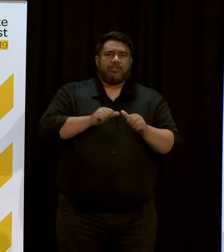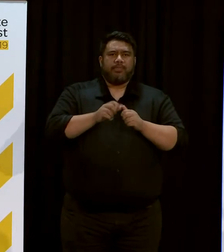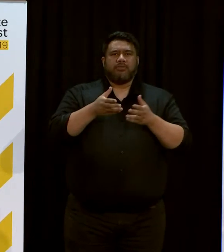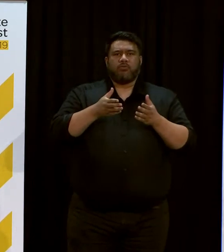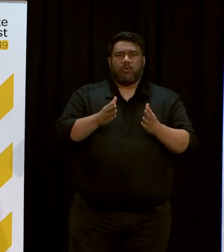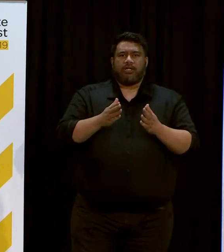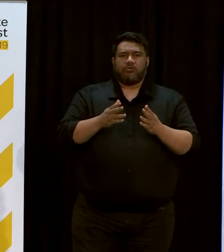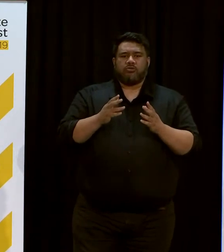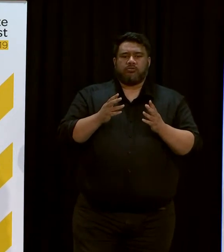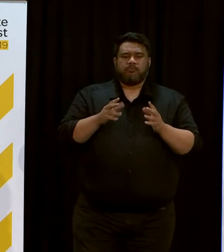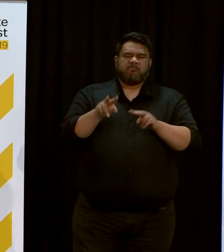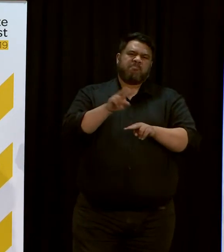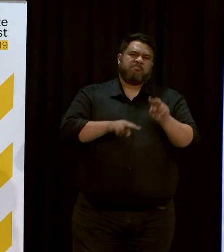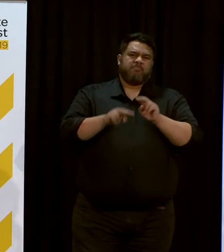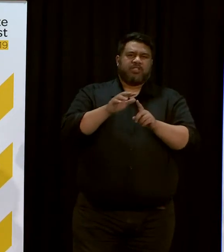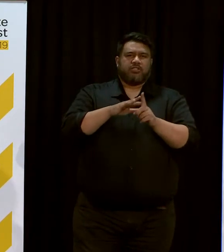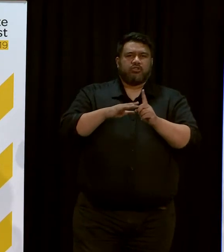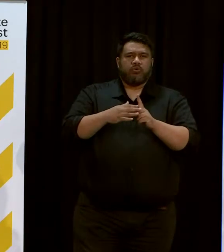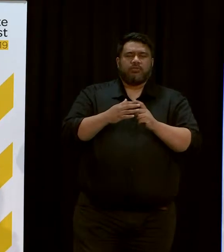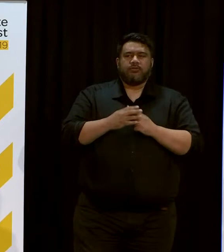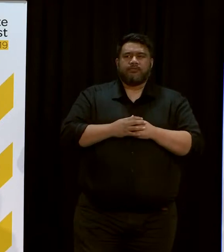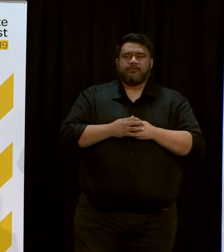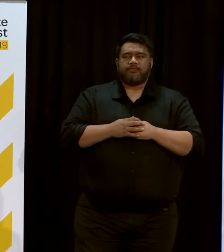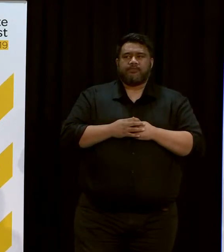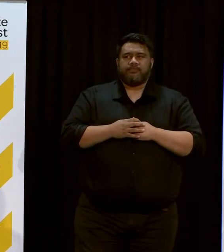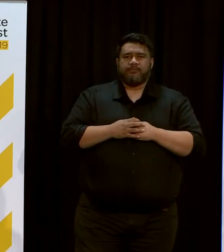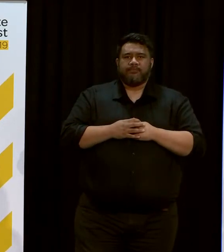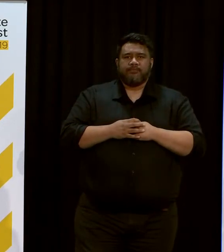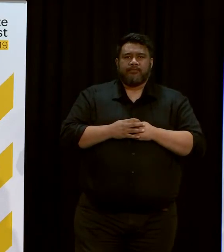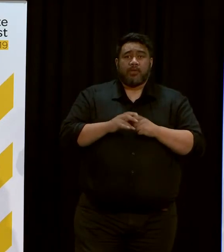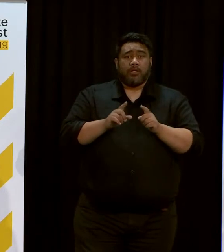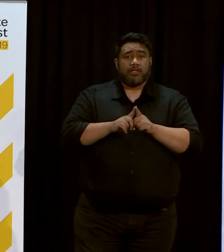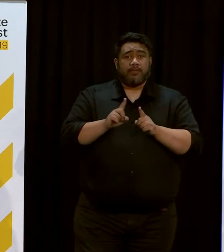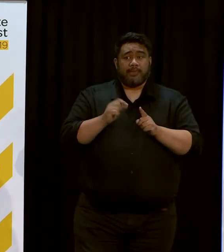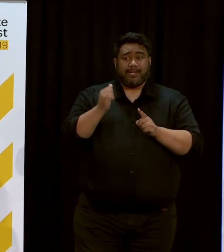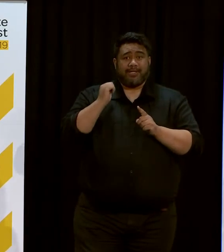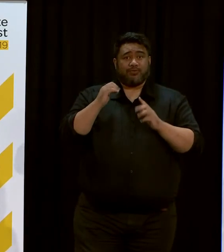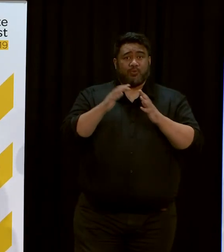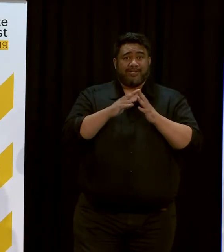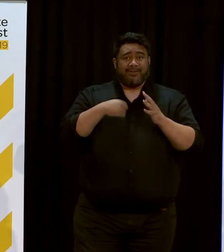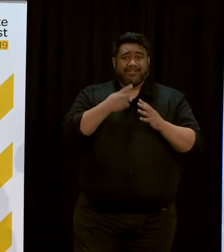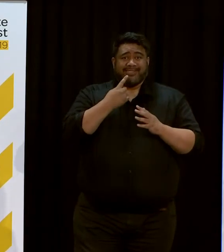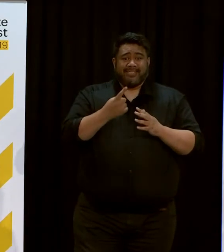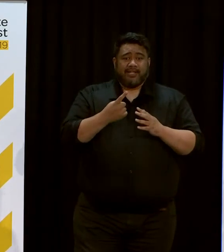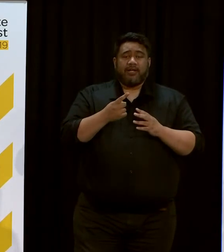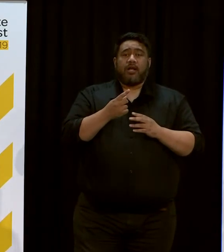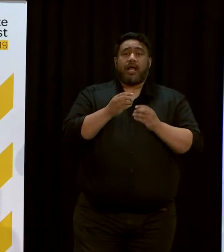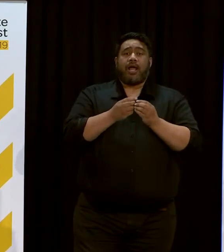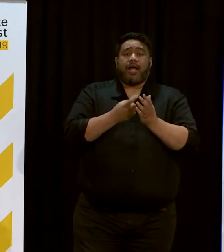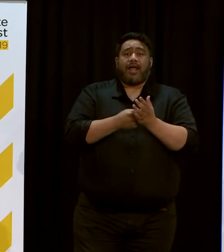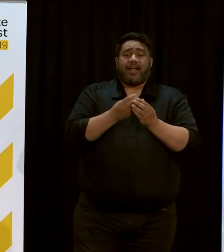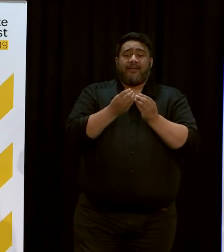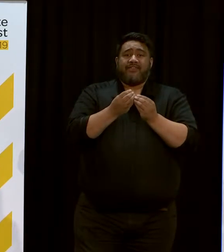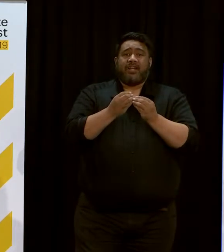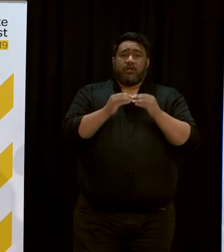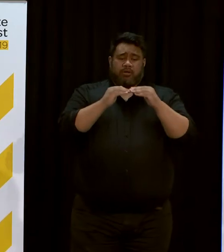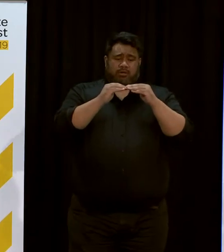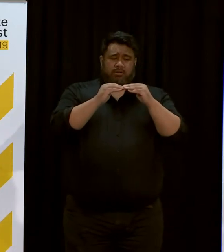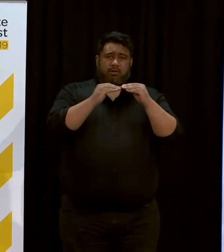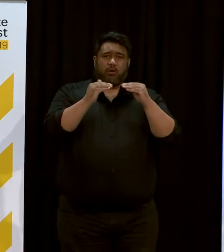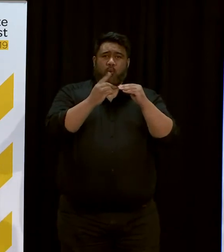Of course, what we've said, and I said this last week, an R value that is closer to 1 means it's more likely that we'll